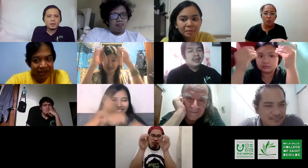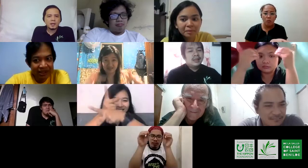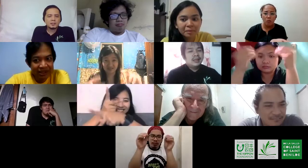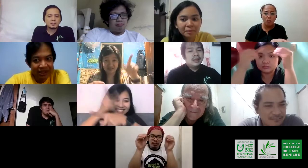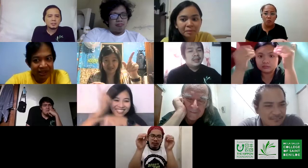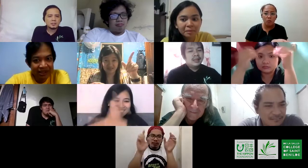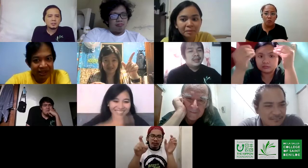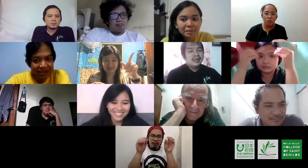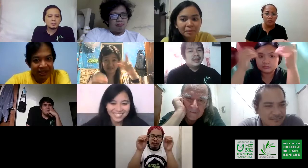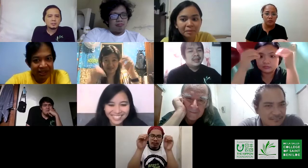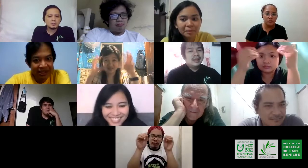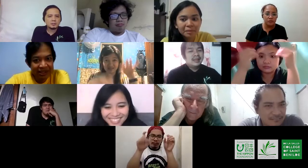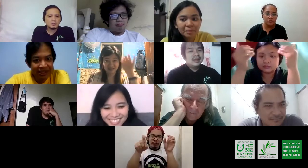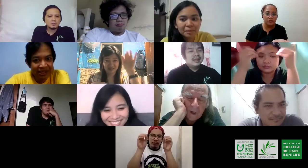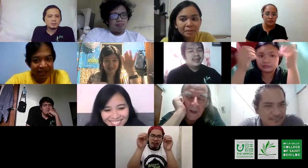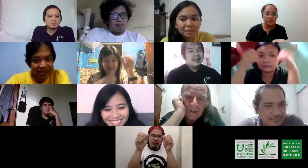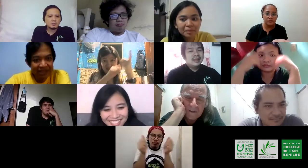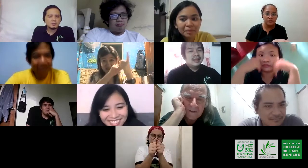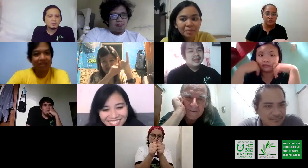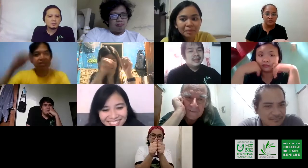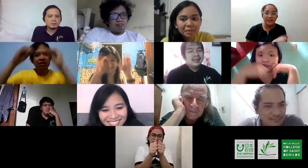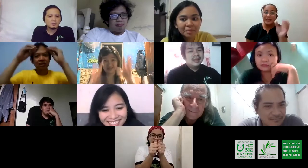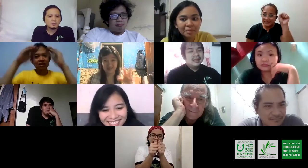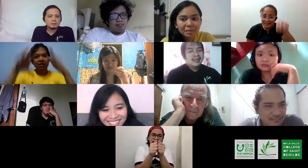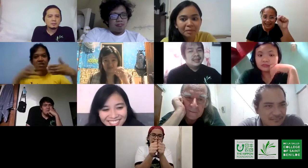we had teachers. Yes.